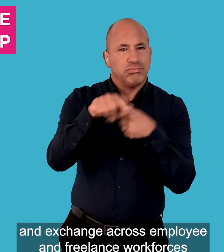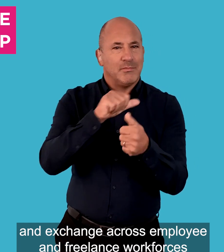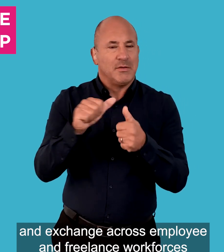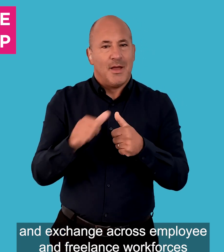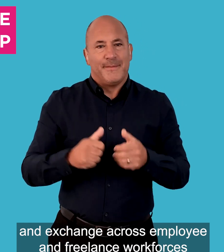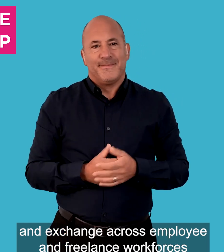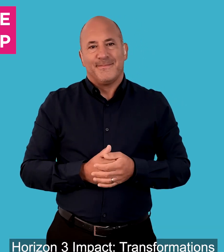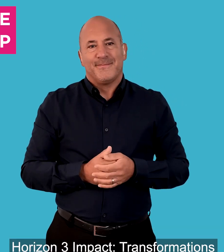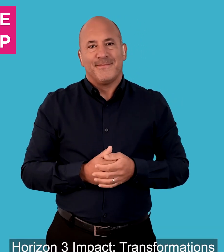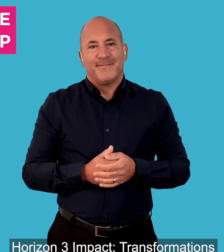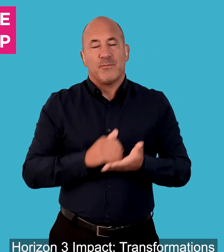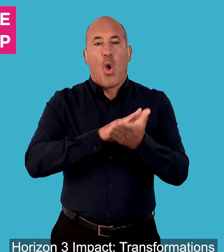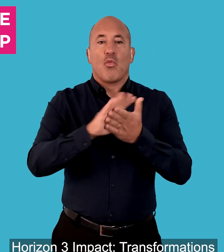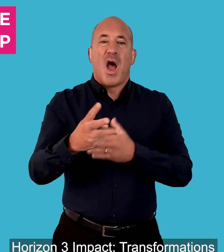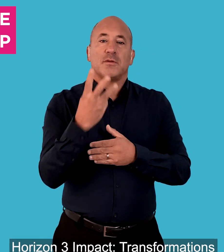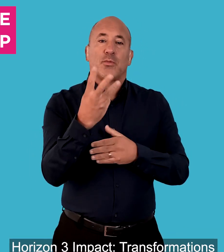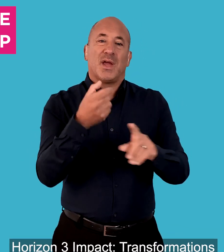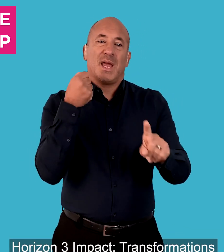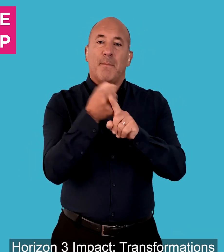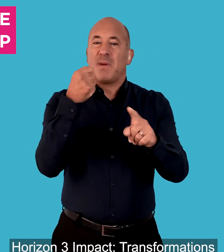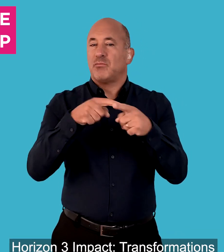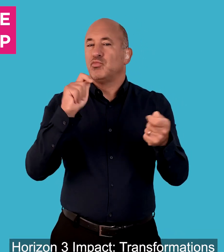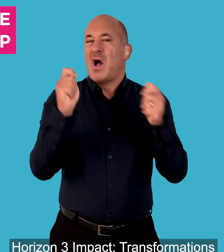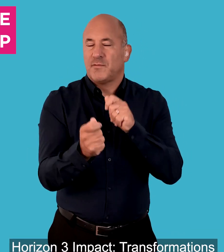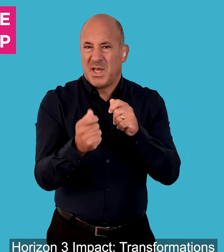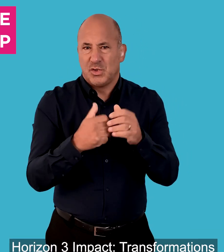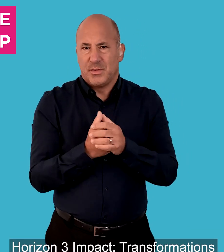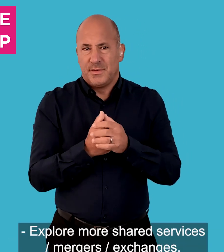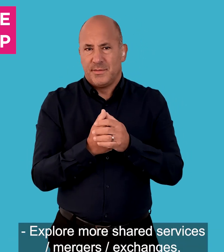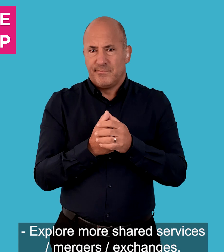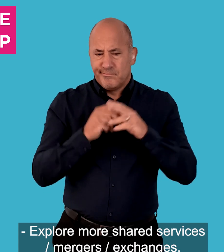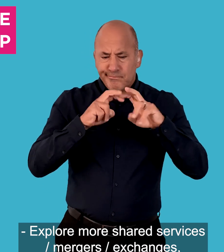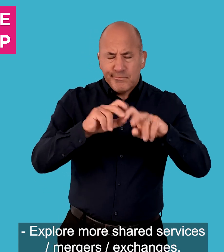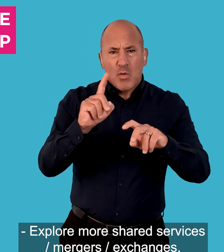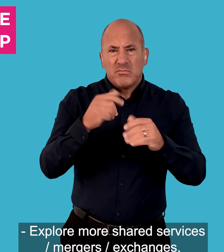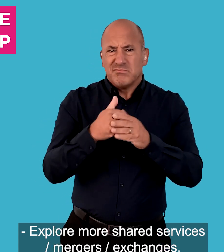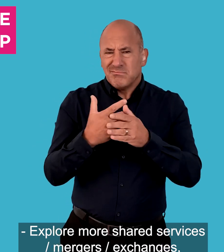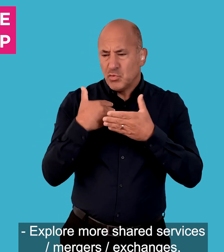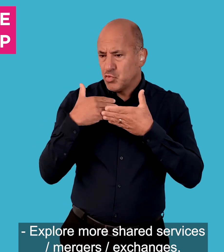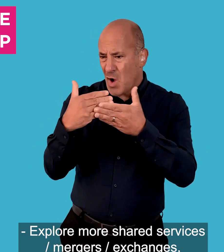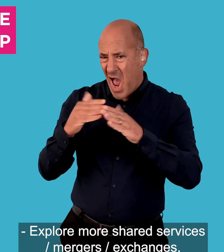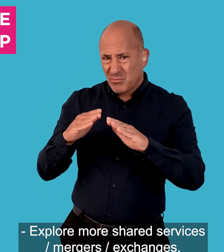freelance workforces. Horizon 3 impact, transformations. Explore more